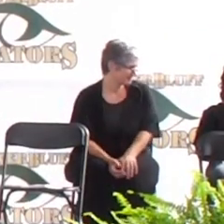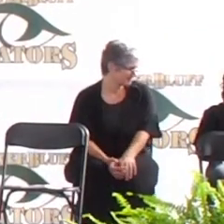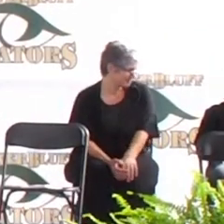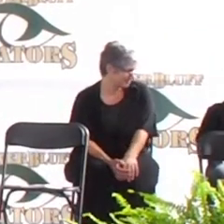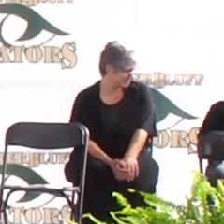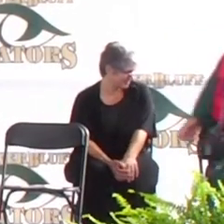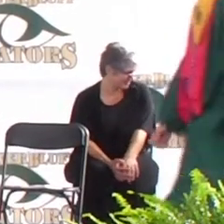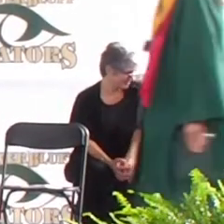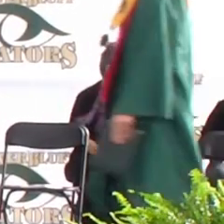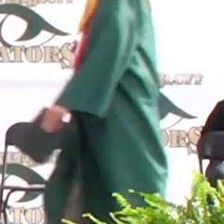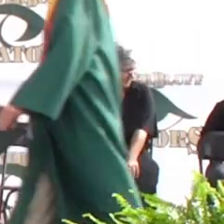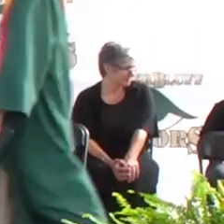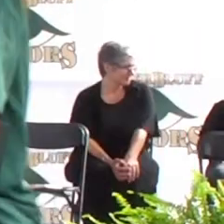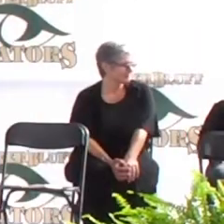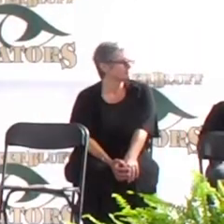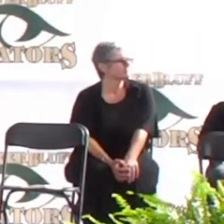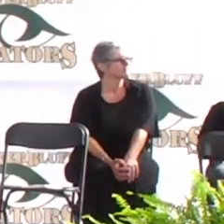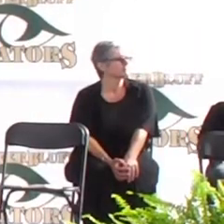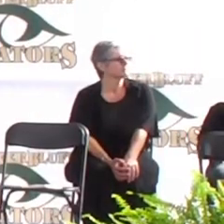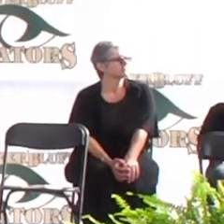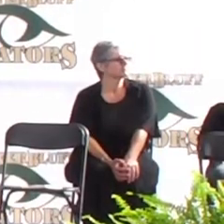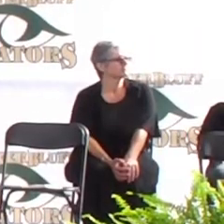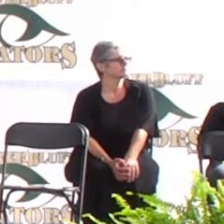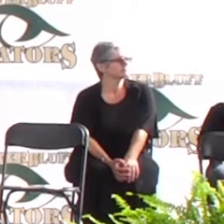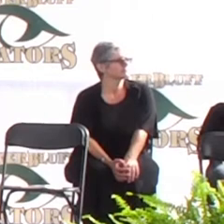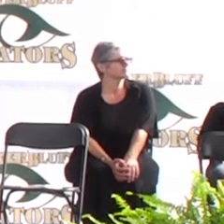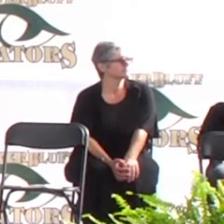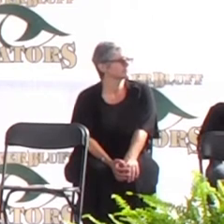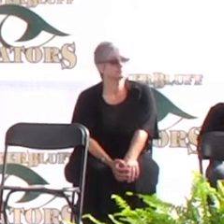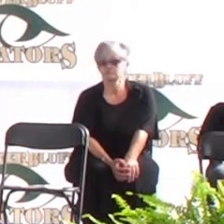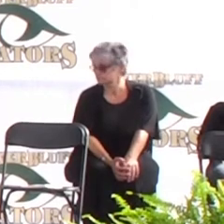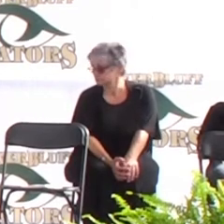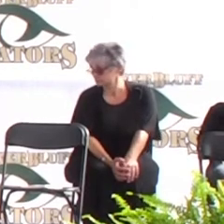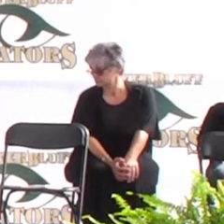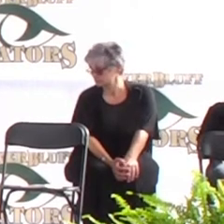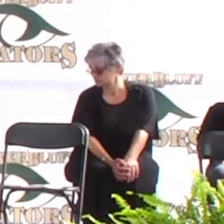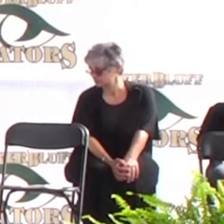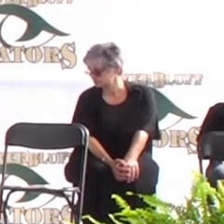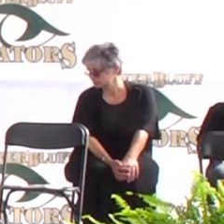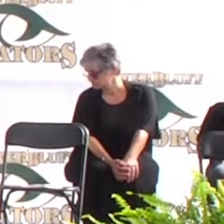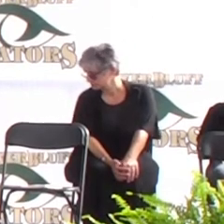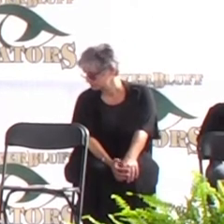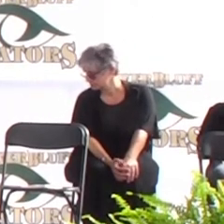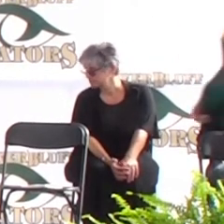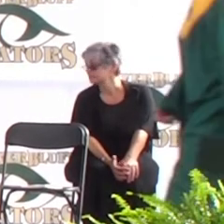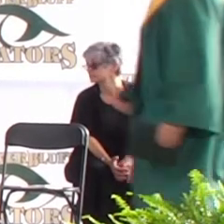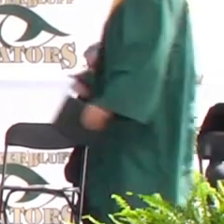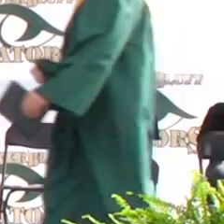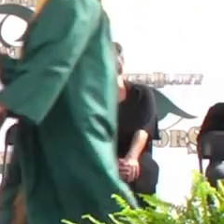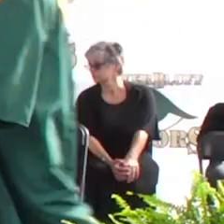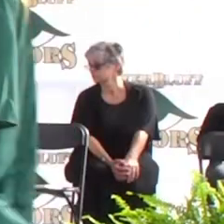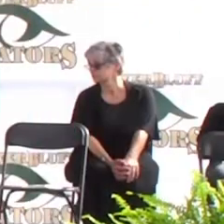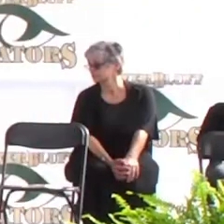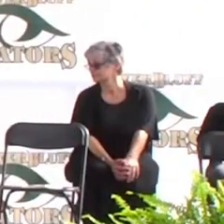Sean Jeffrey McIntyre, honor graduate, immersion graduate. Tyler Jordan McClendon.